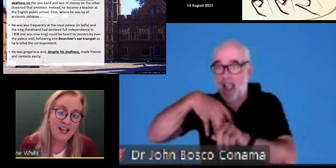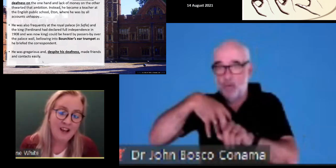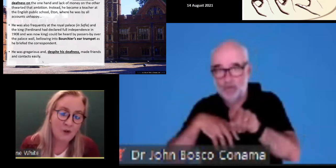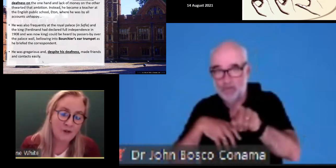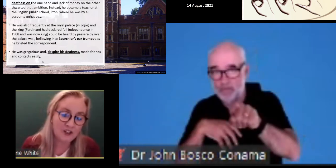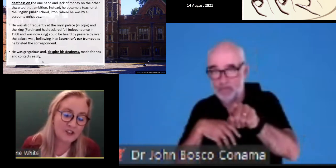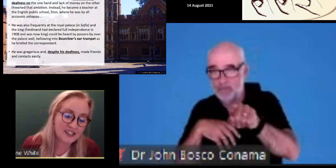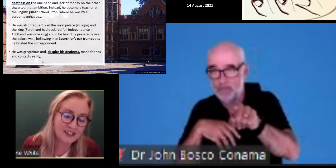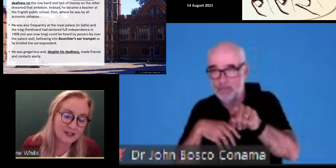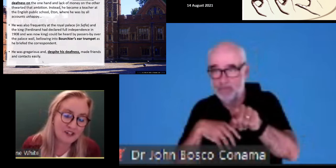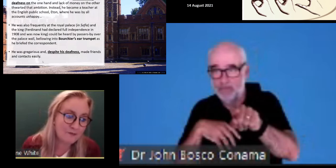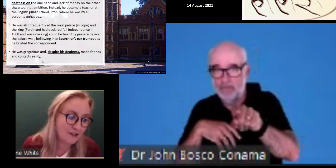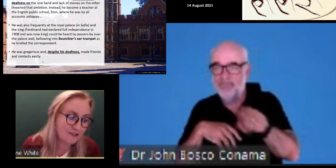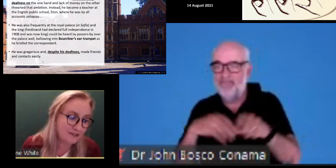Have a quick look. So this is a bit of background.